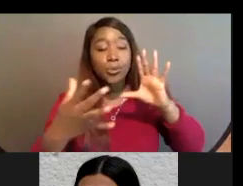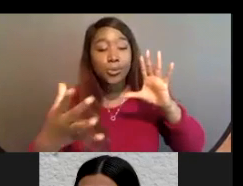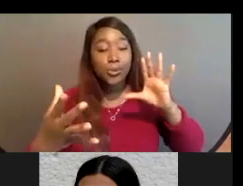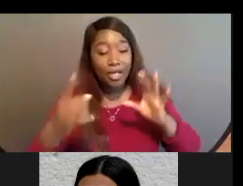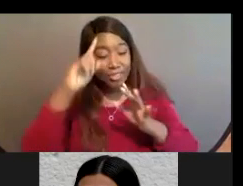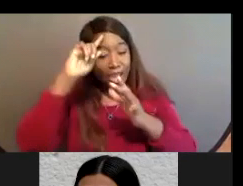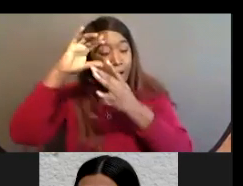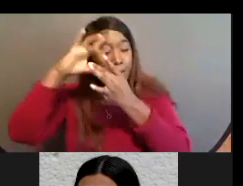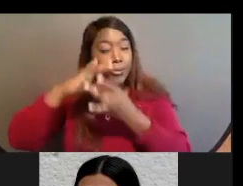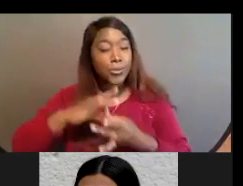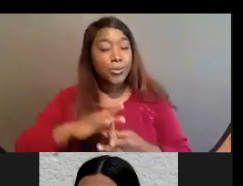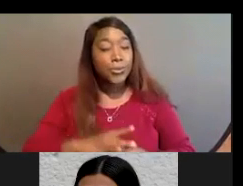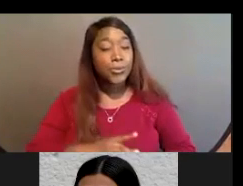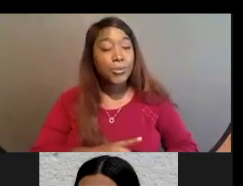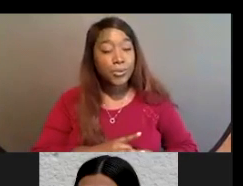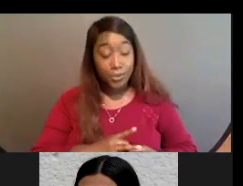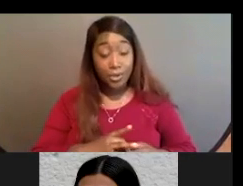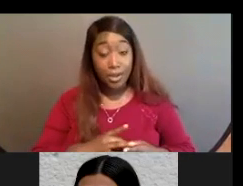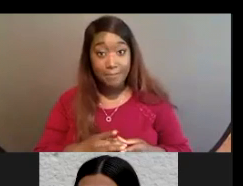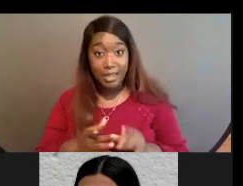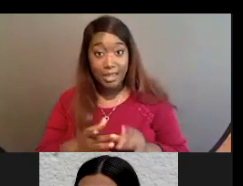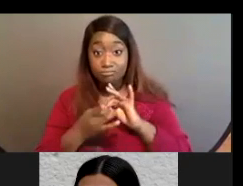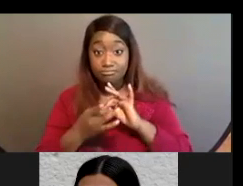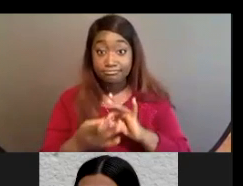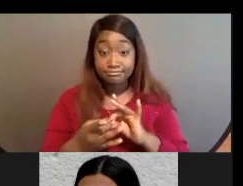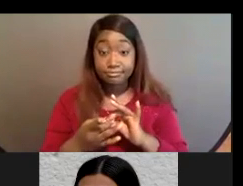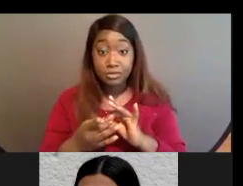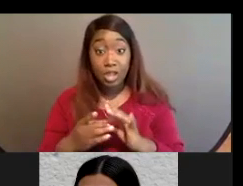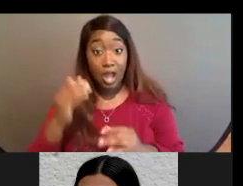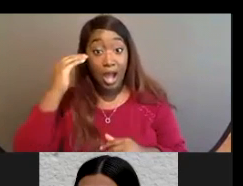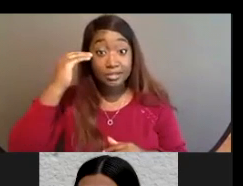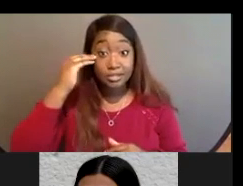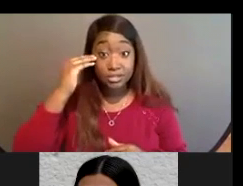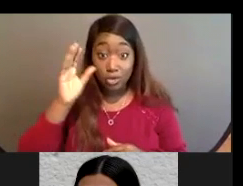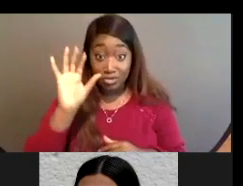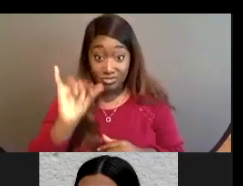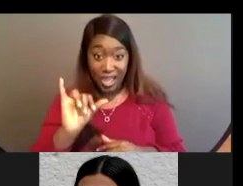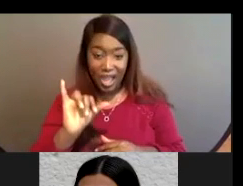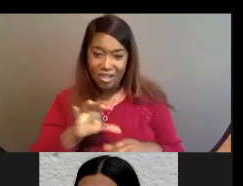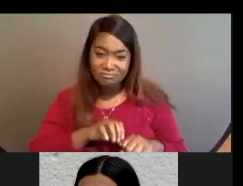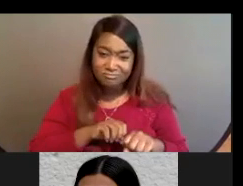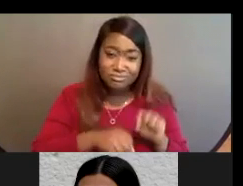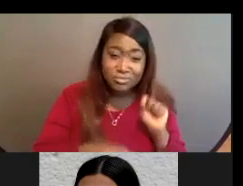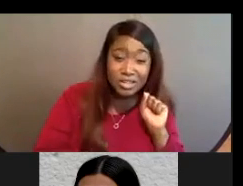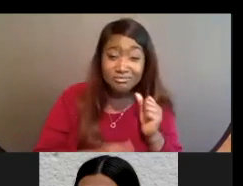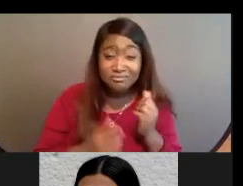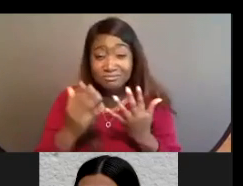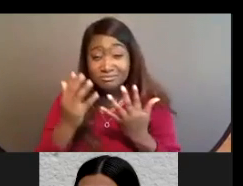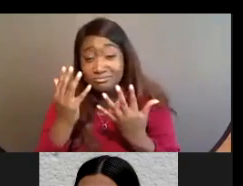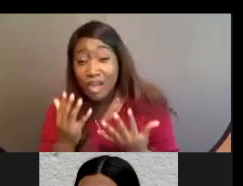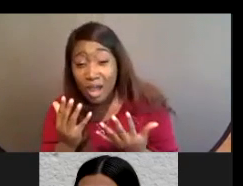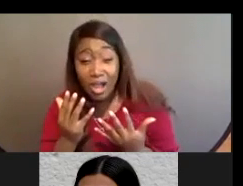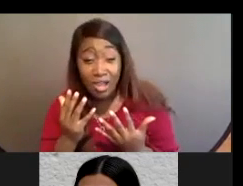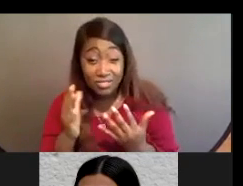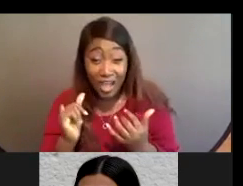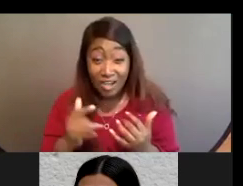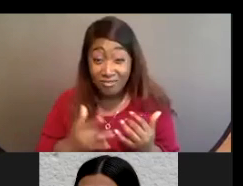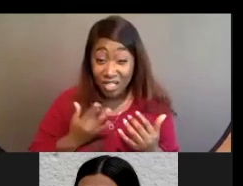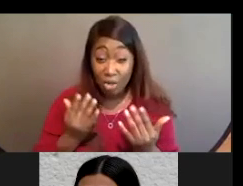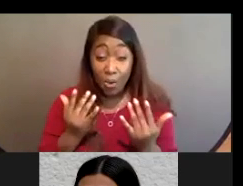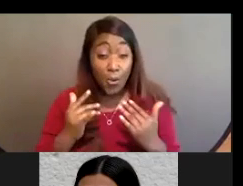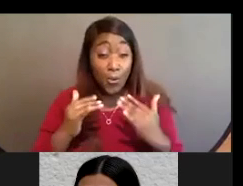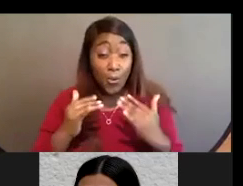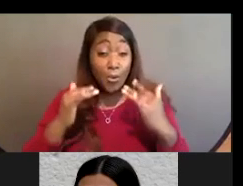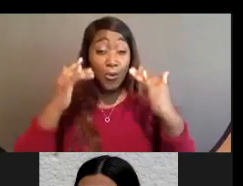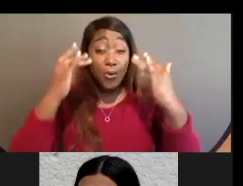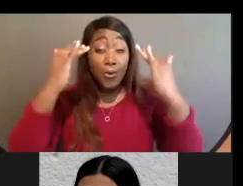that consciousness raising, right, the frame of grief, the frame of rage, the frame of sadness that is often overwhelming is